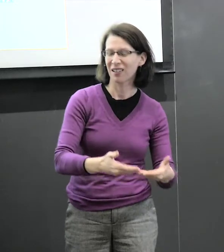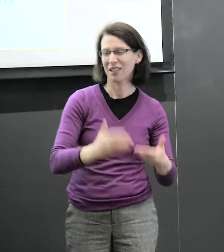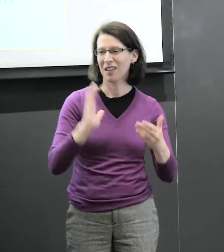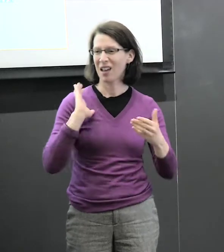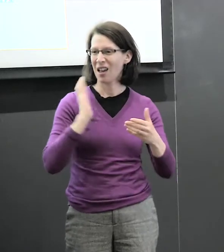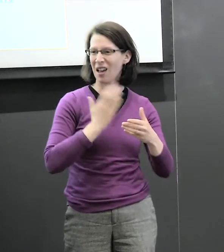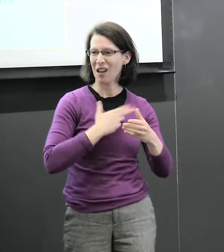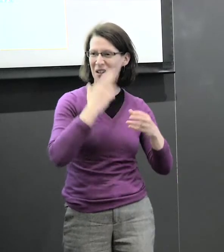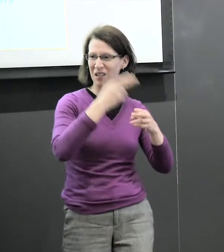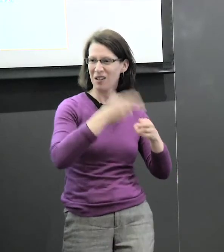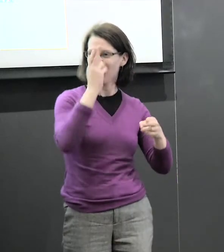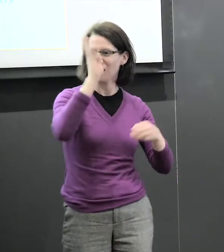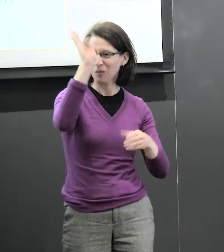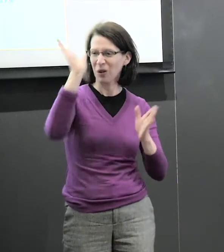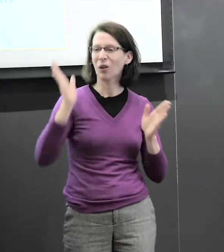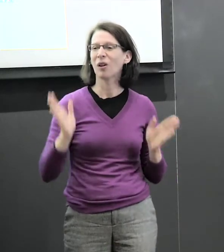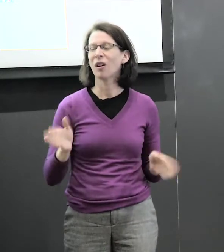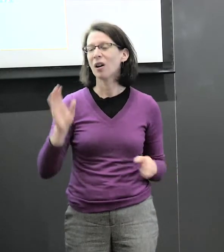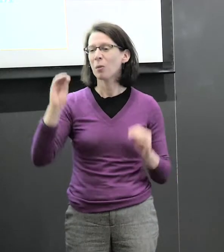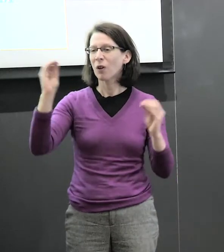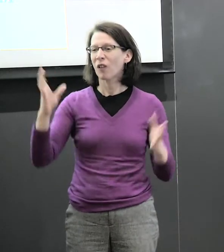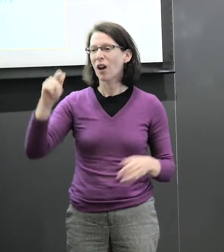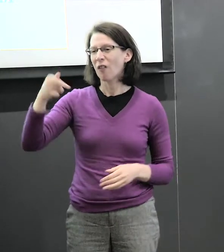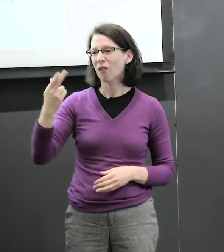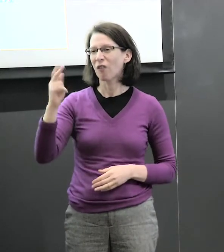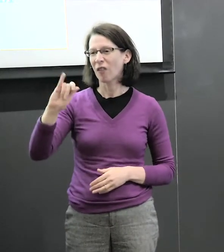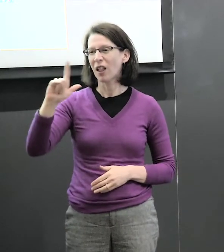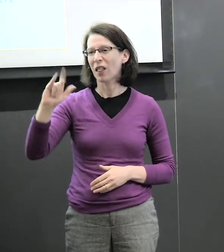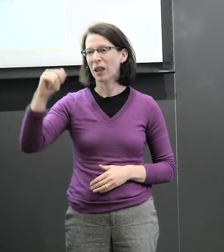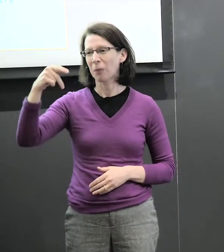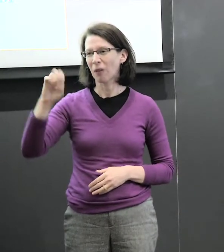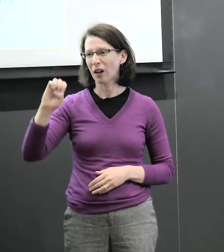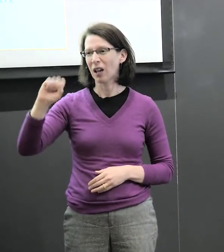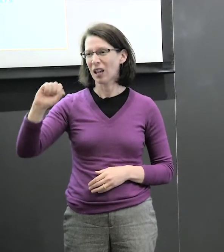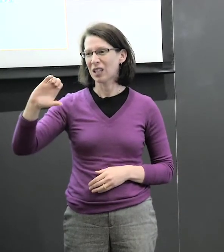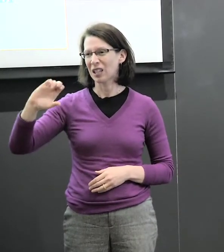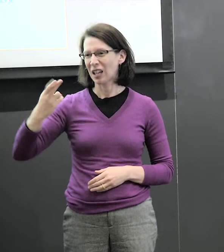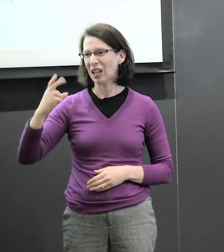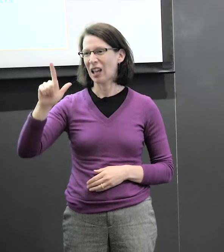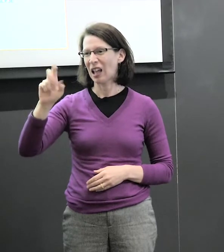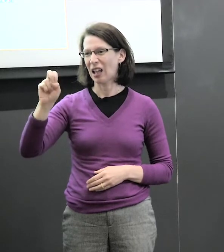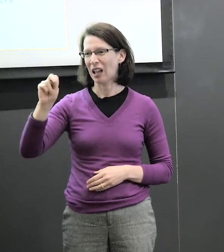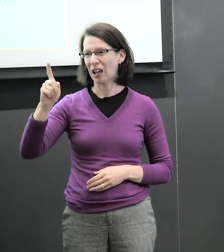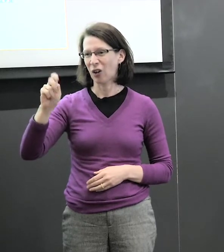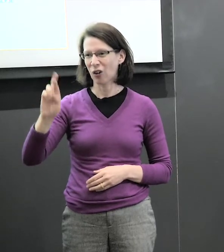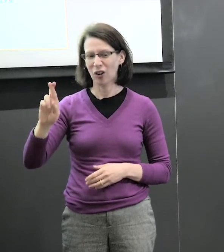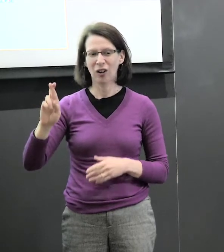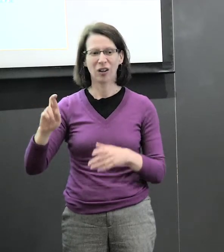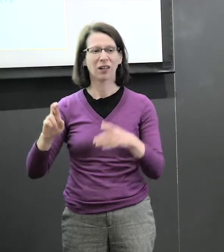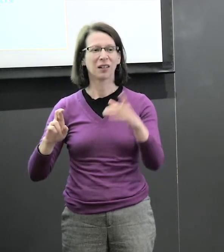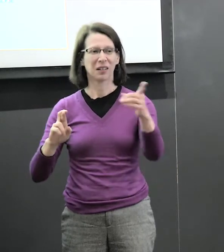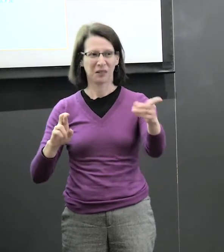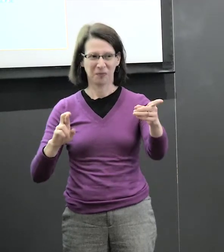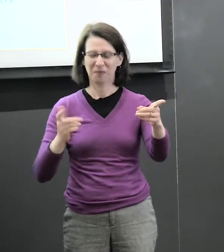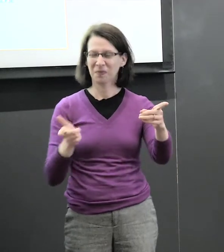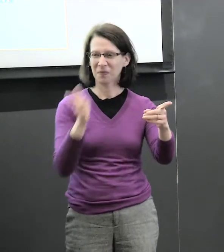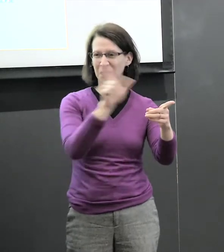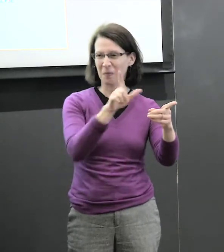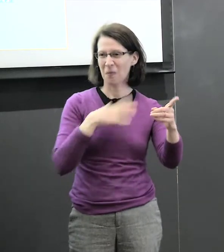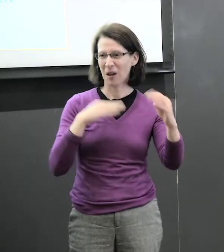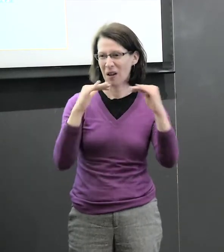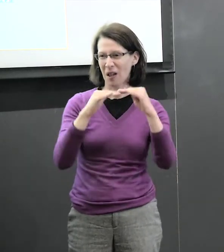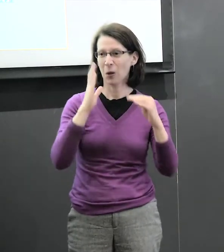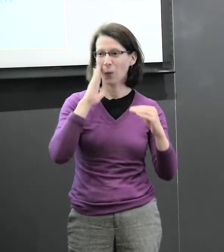speaker, Professor Phillipe Schlenker, for which purpose I'm going to call on my colleague, Professor Gennaro Kirchia.